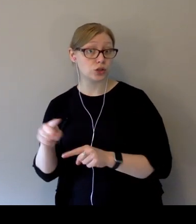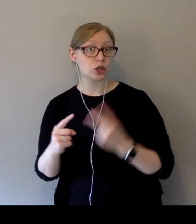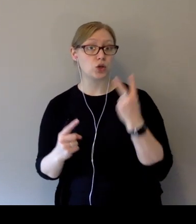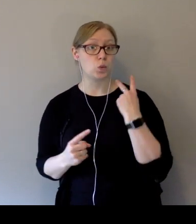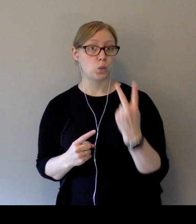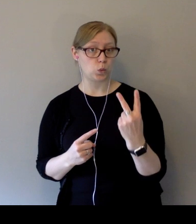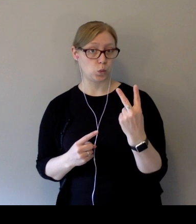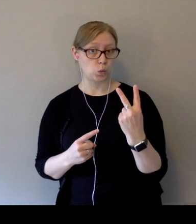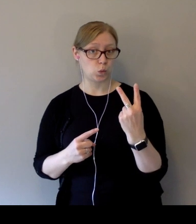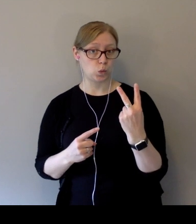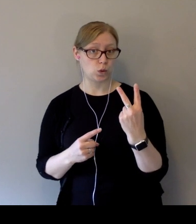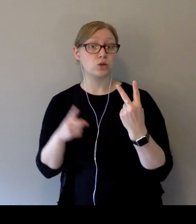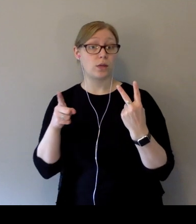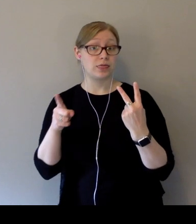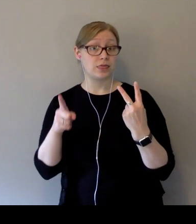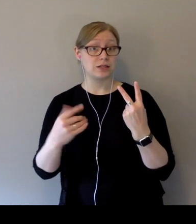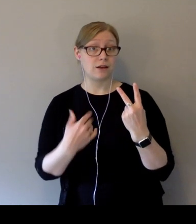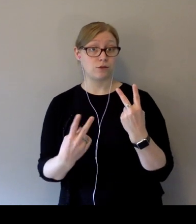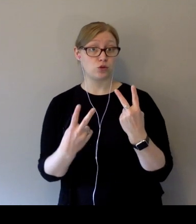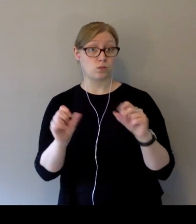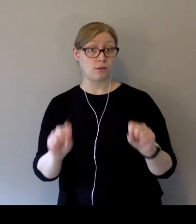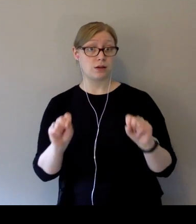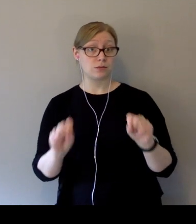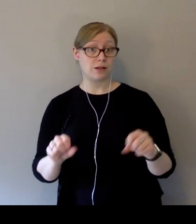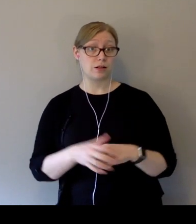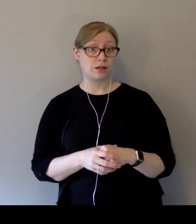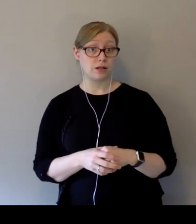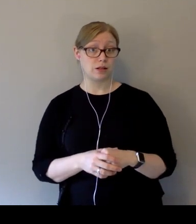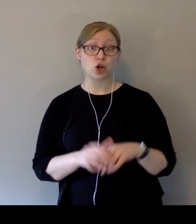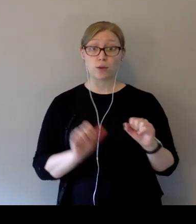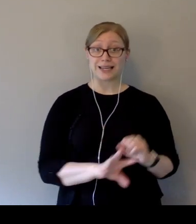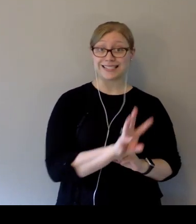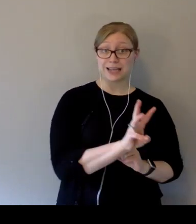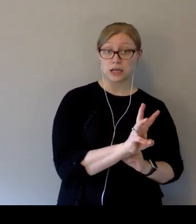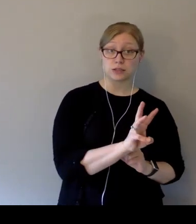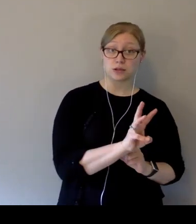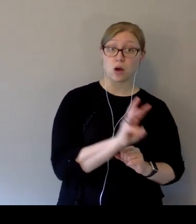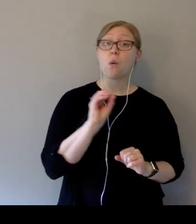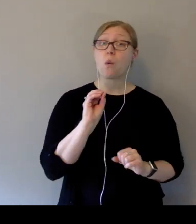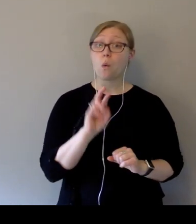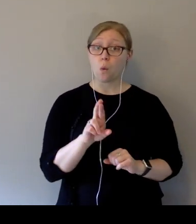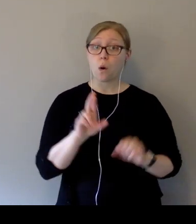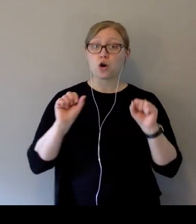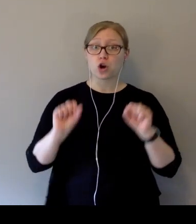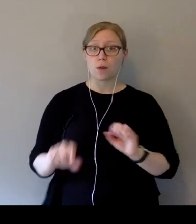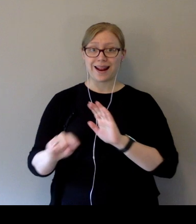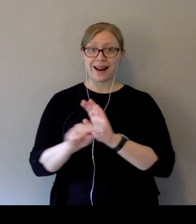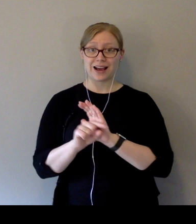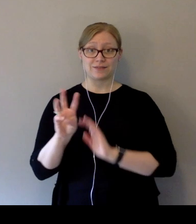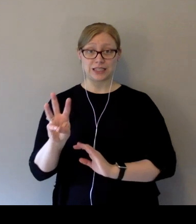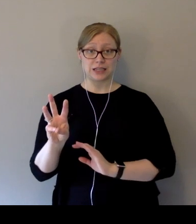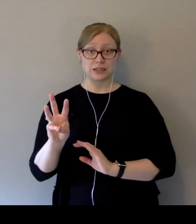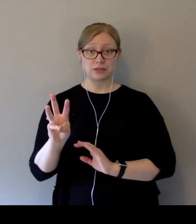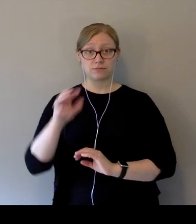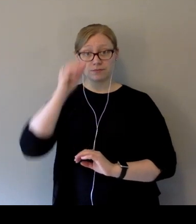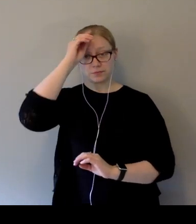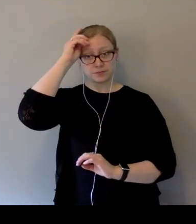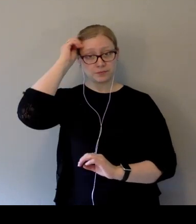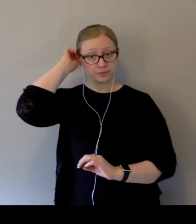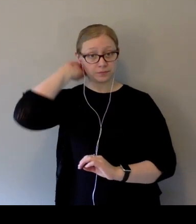there are two possibilities here. One is going to be that it's 6, the other that it's going to be -6.